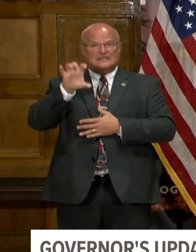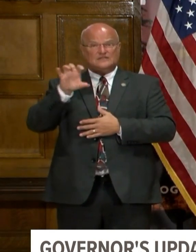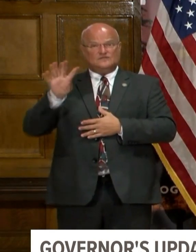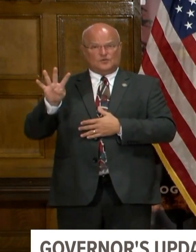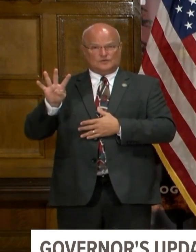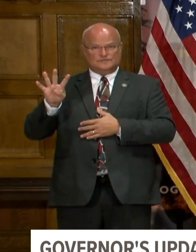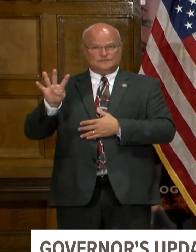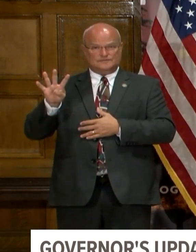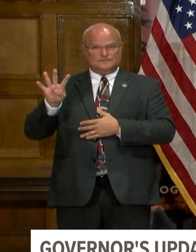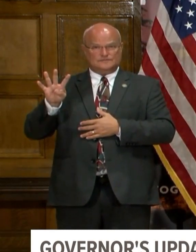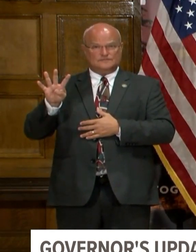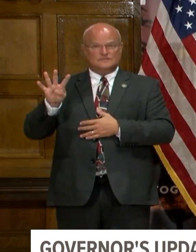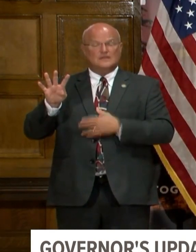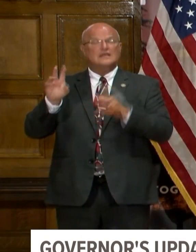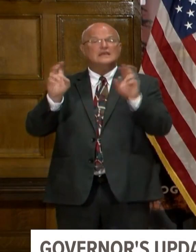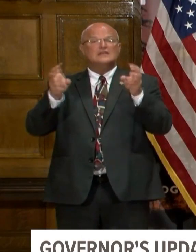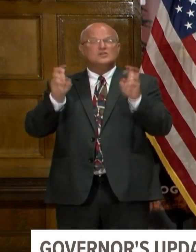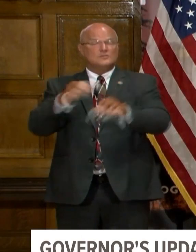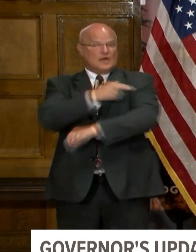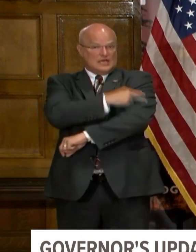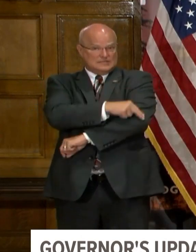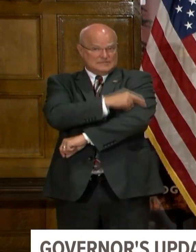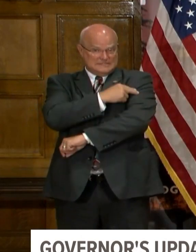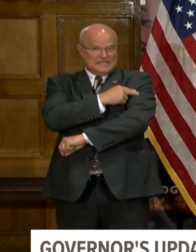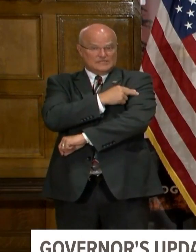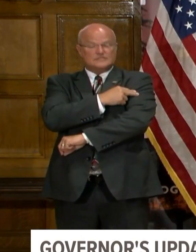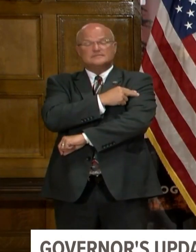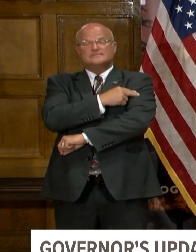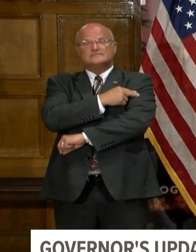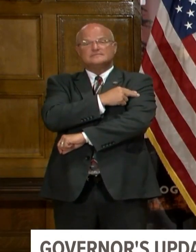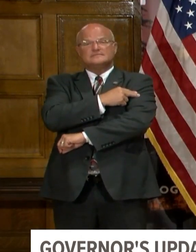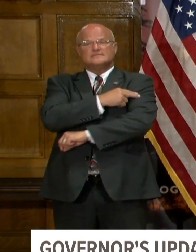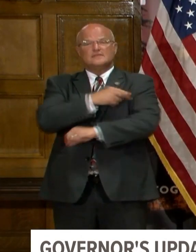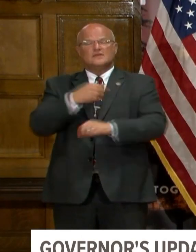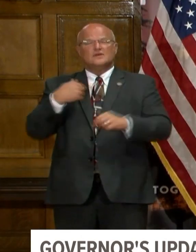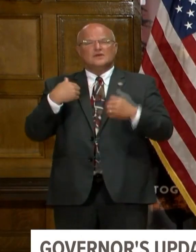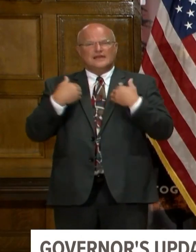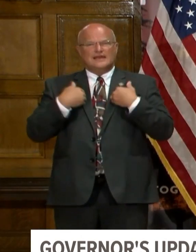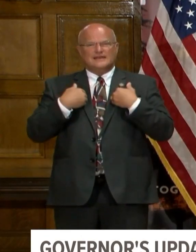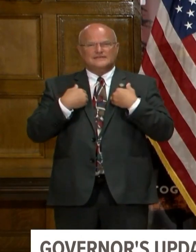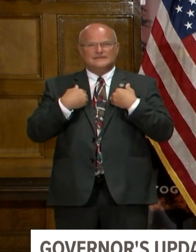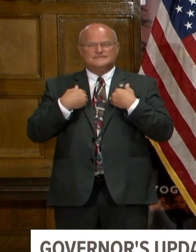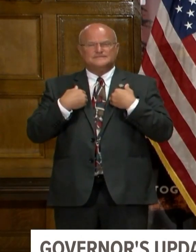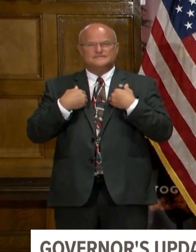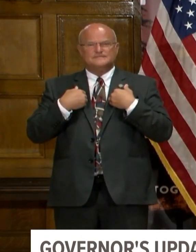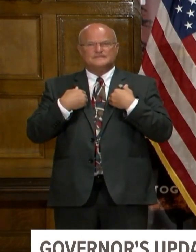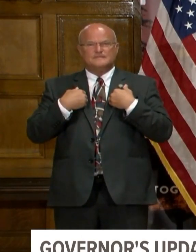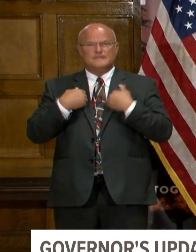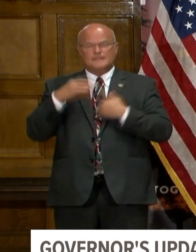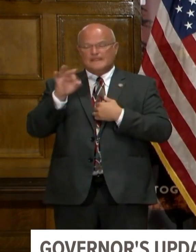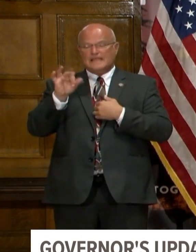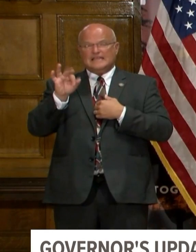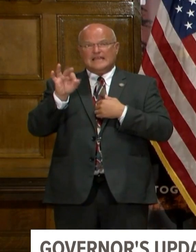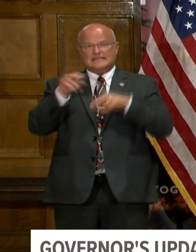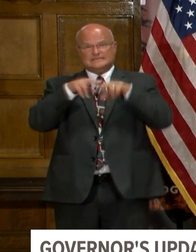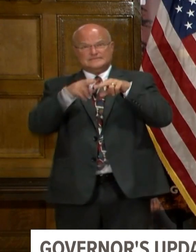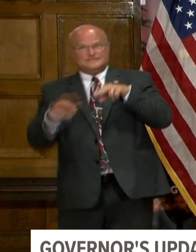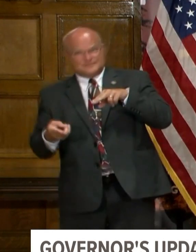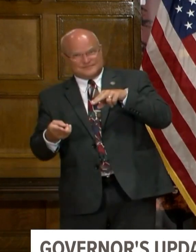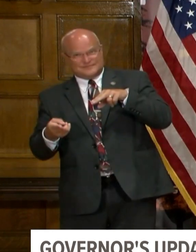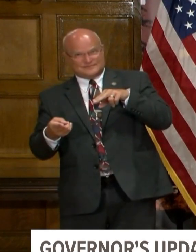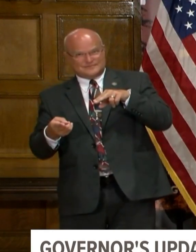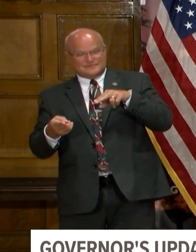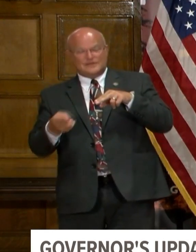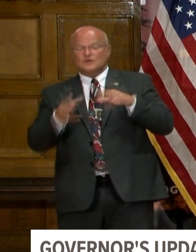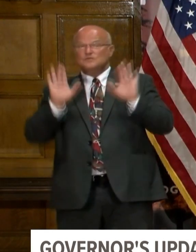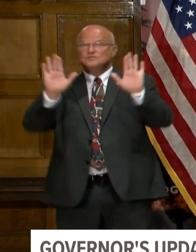66,804. In terms of hospitalizations, we have 19 fewer that are